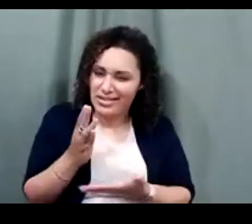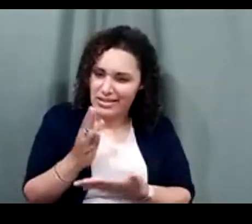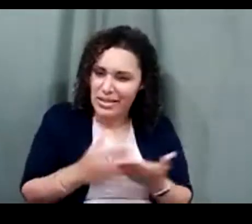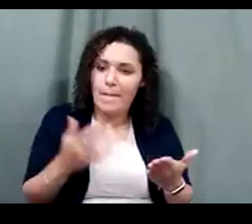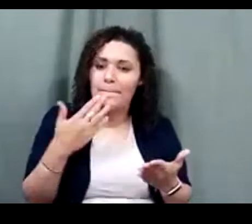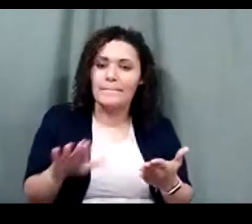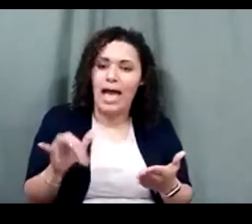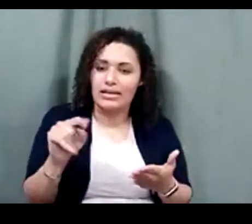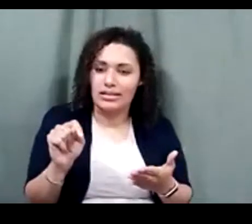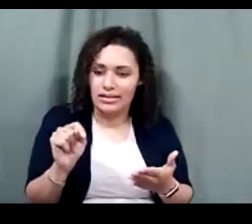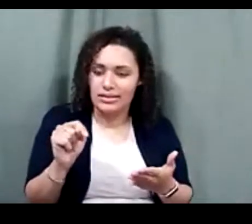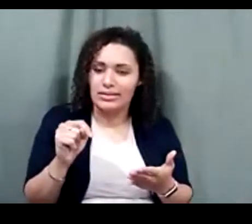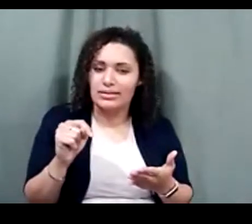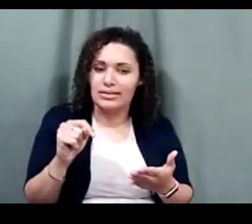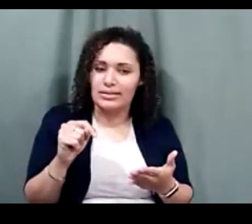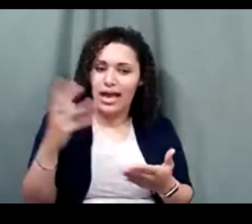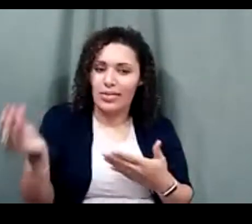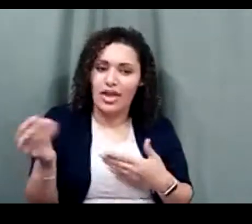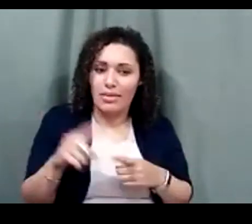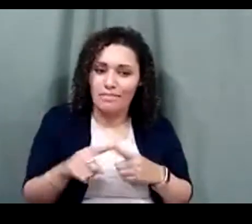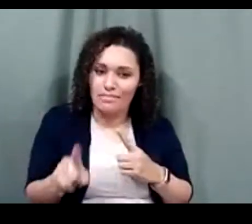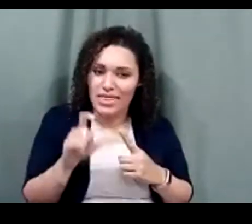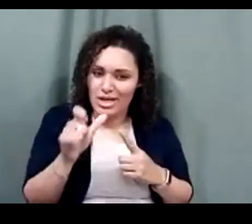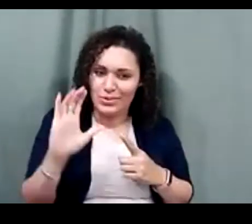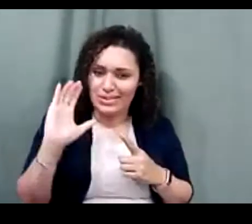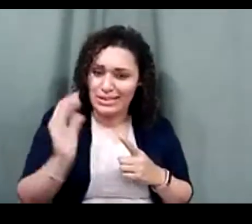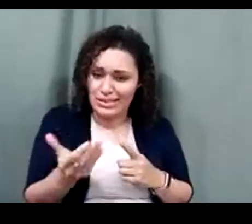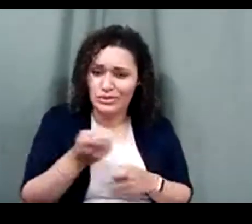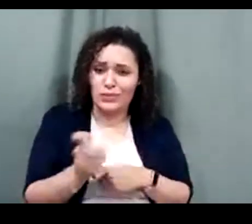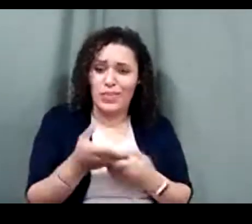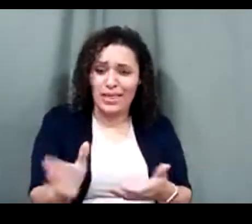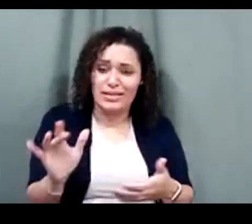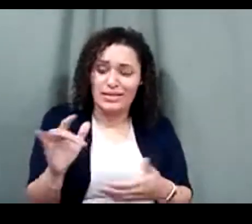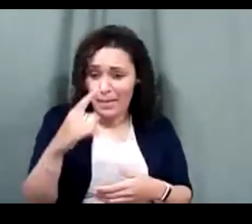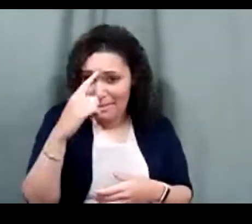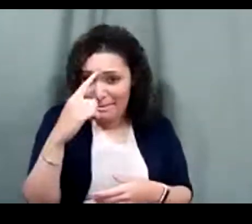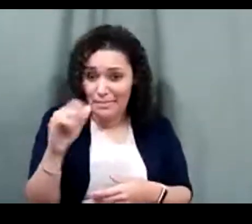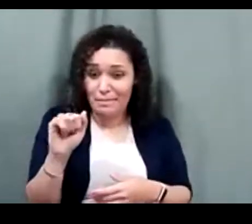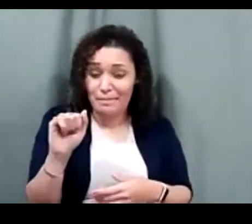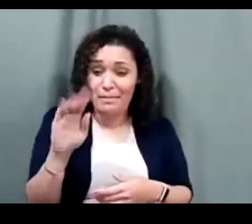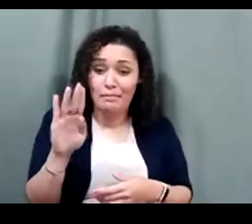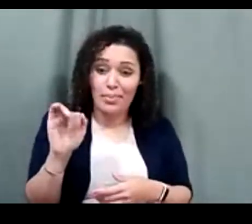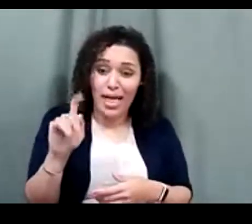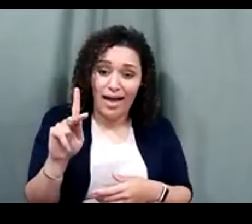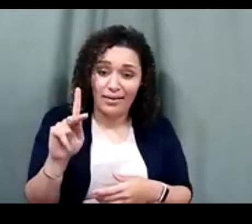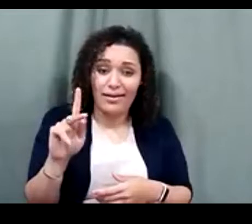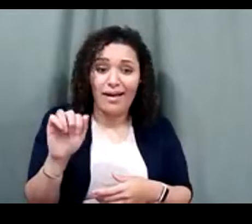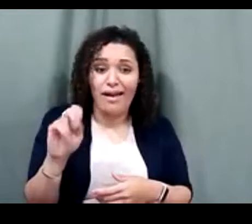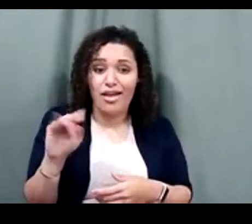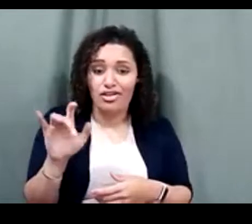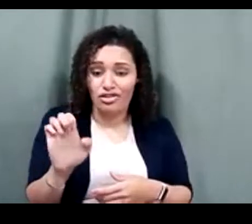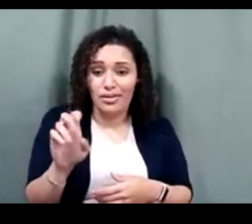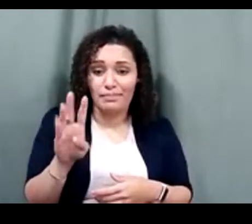ruin things, but they don't seem to ruin things at Black Ankle. So, 2020, we didn't use a single yeast from